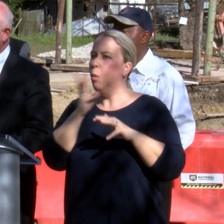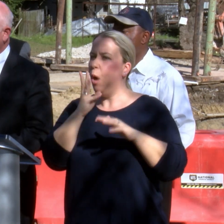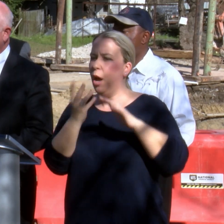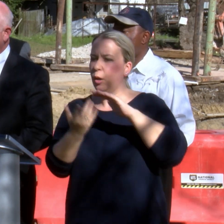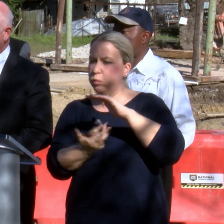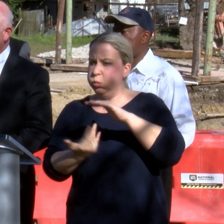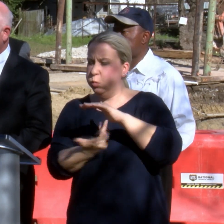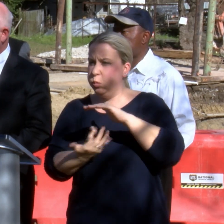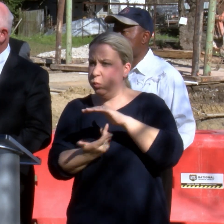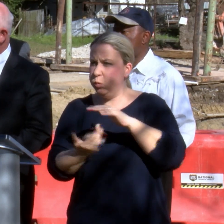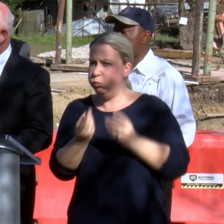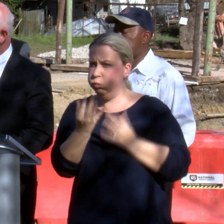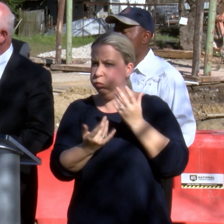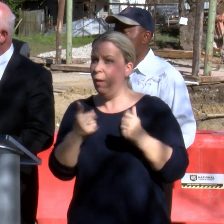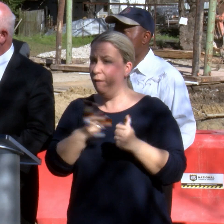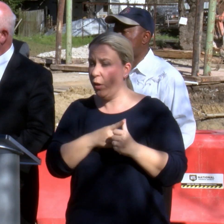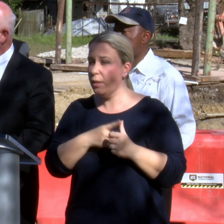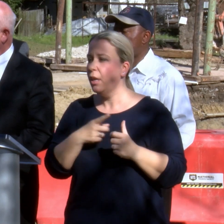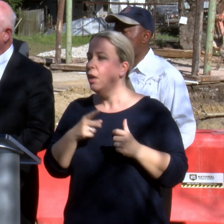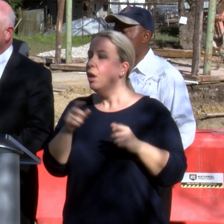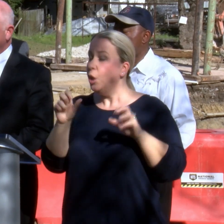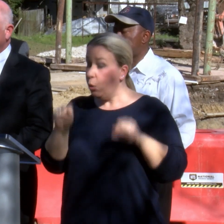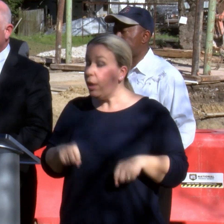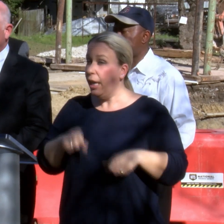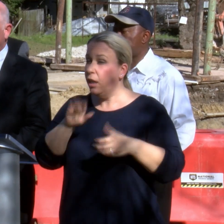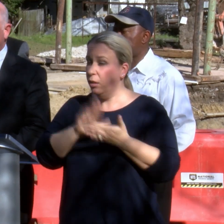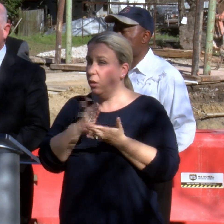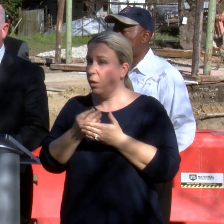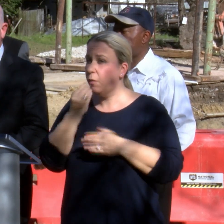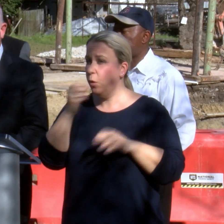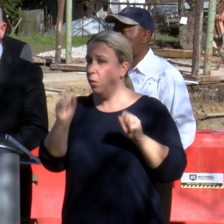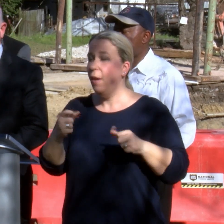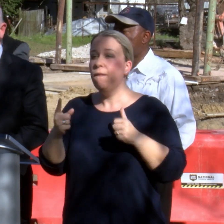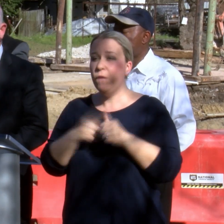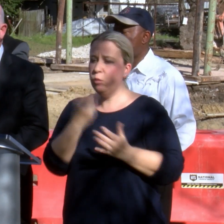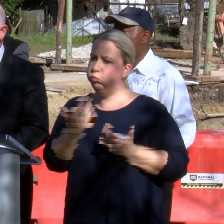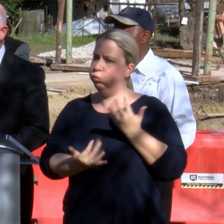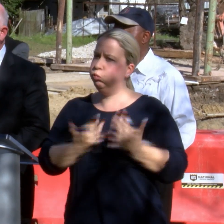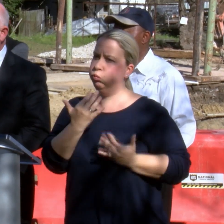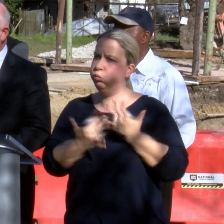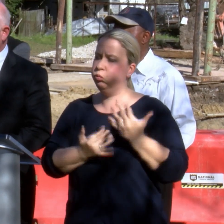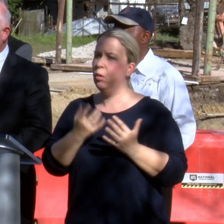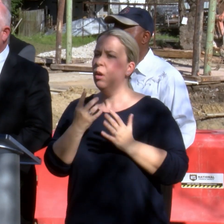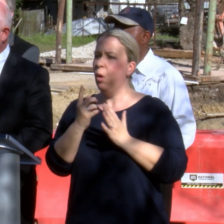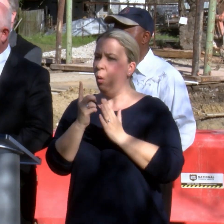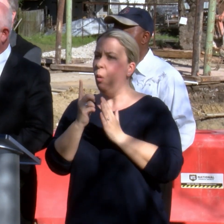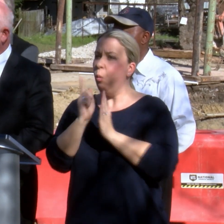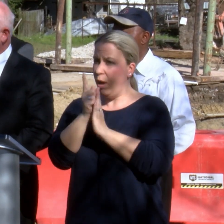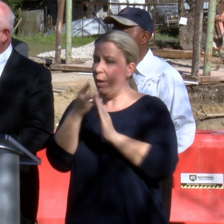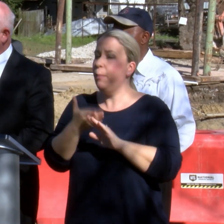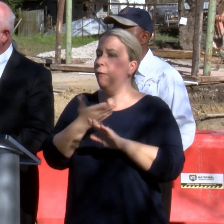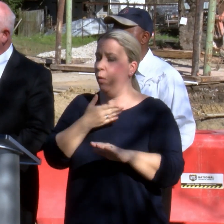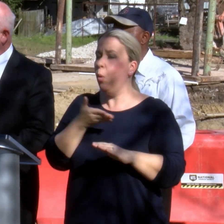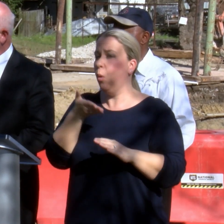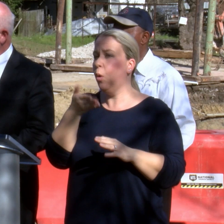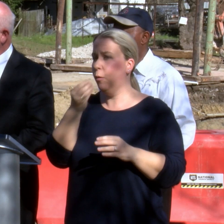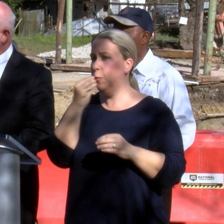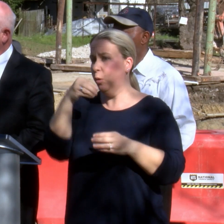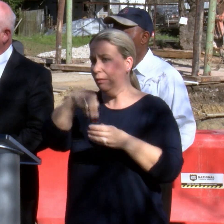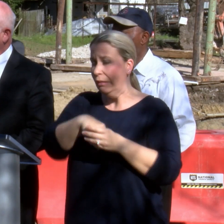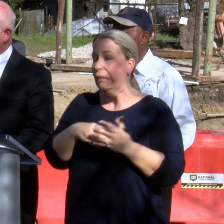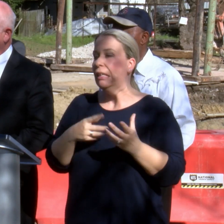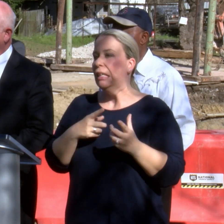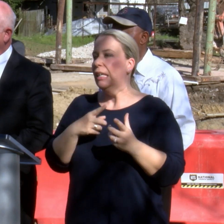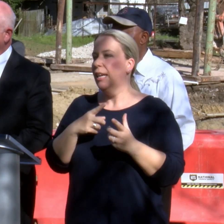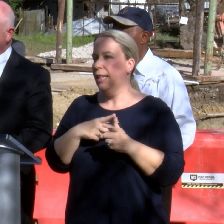it to cool if you want to cool. You can cook food in boiling water. You should let it come to a full boil for a full minute before you put the food in it, and then let the food